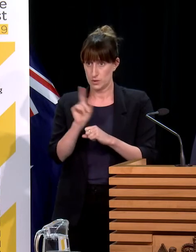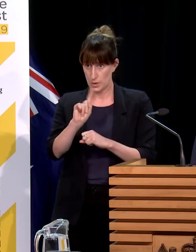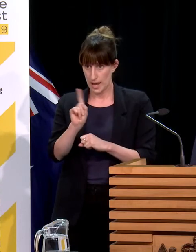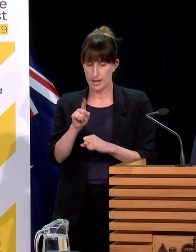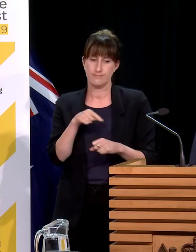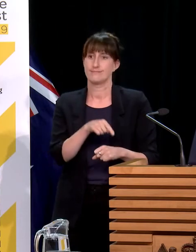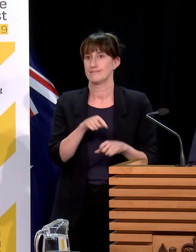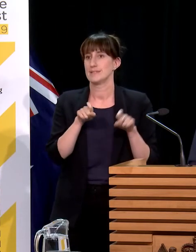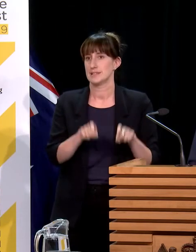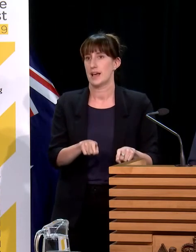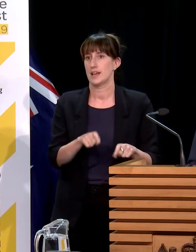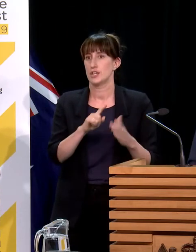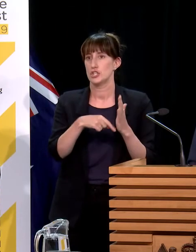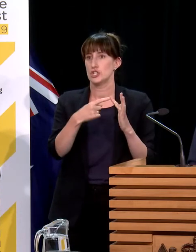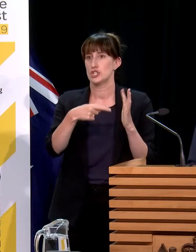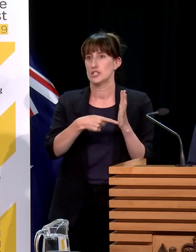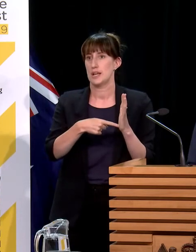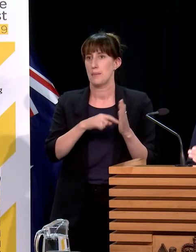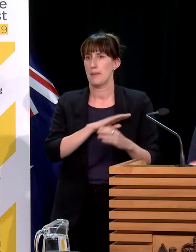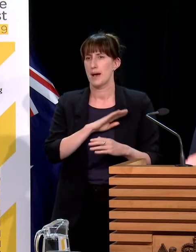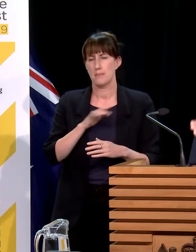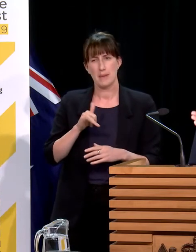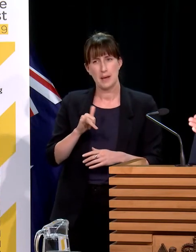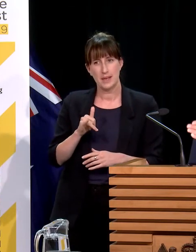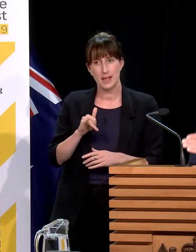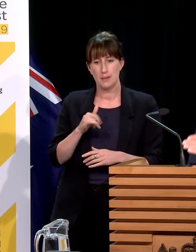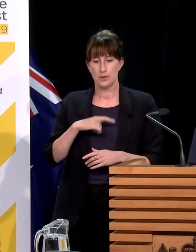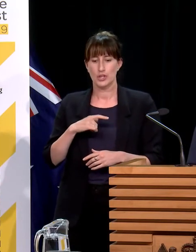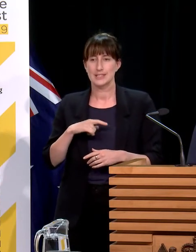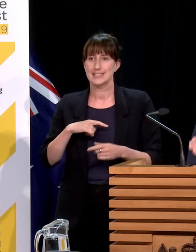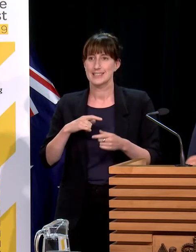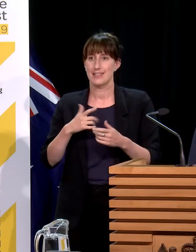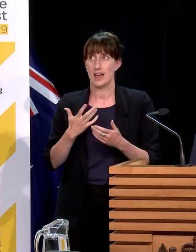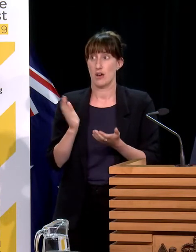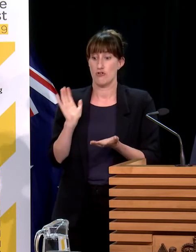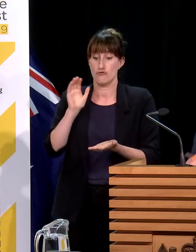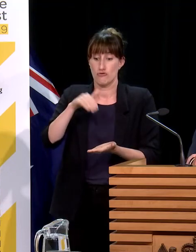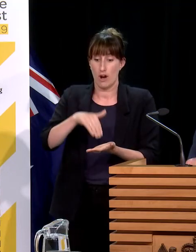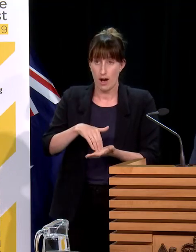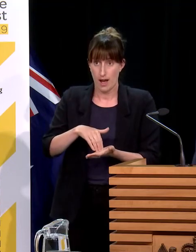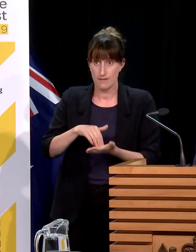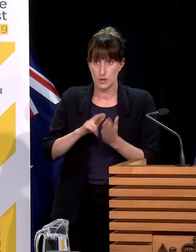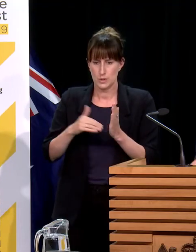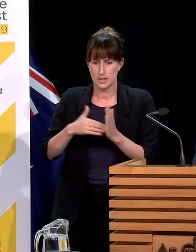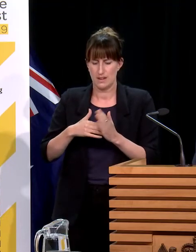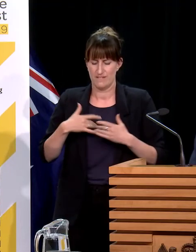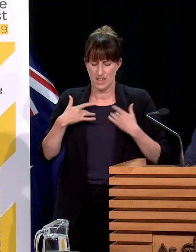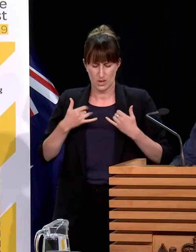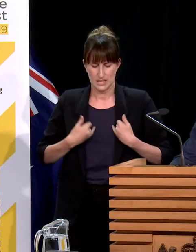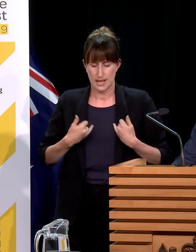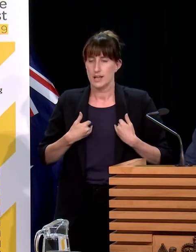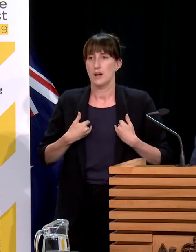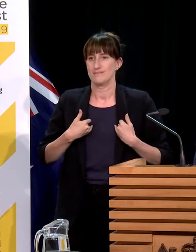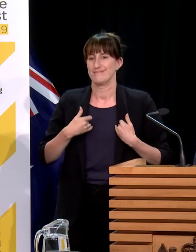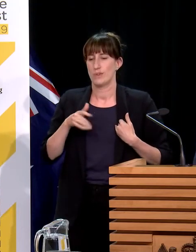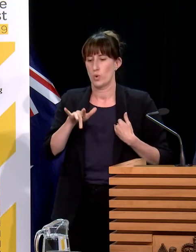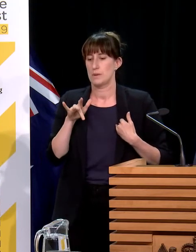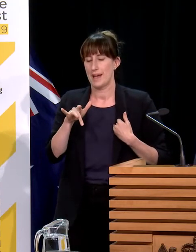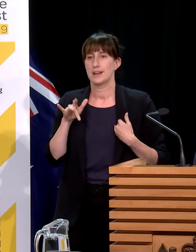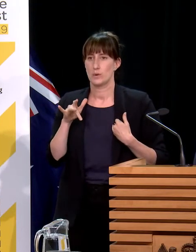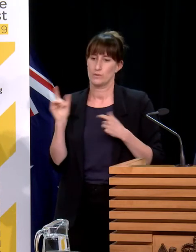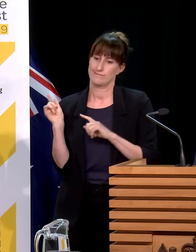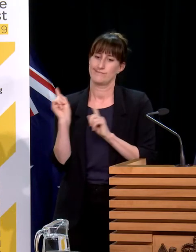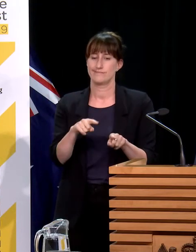01 people, may have been symptomatic on arrival, in which case they go directly to the Jet Park, the Auckland quarantine facility. This is where